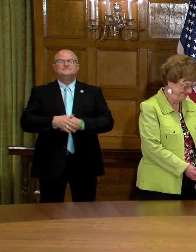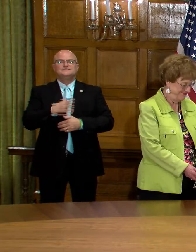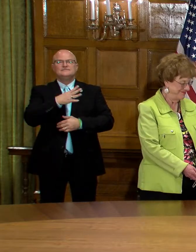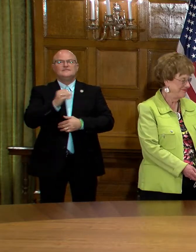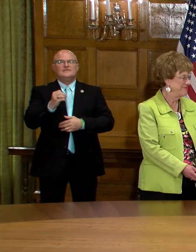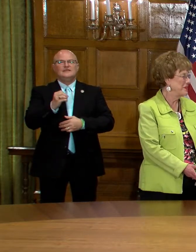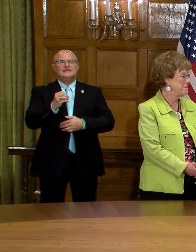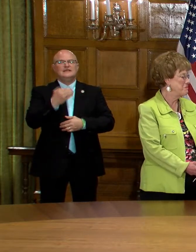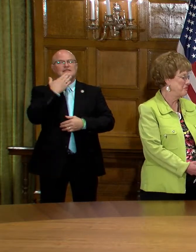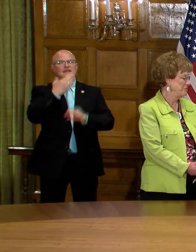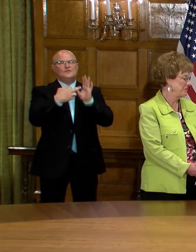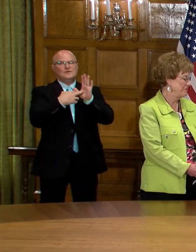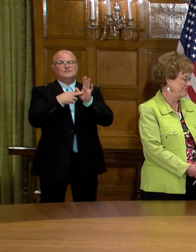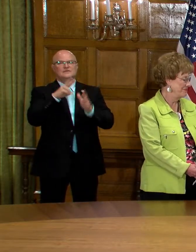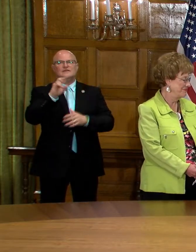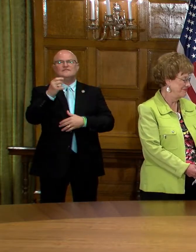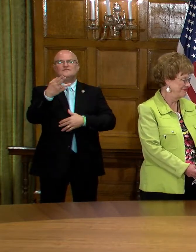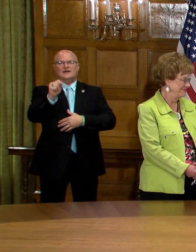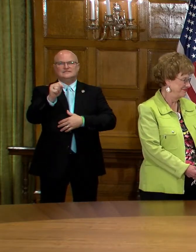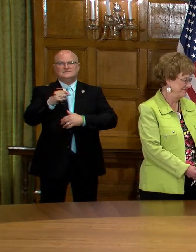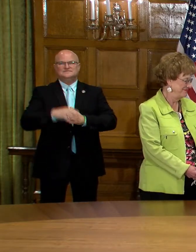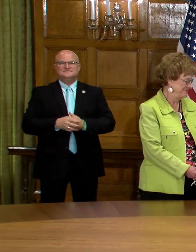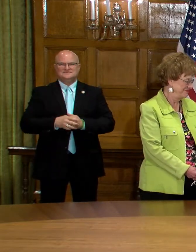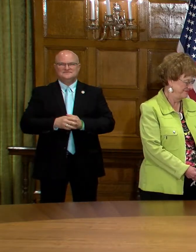And thank you, Representative. Thank you, sir.